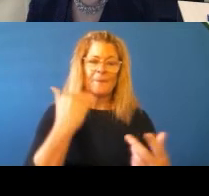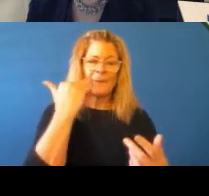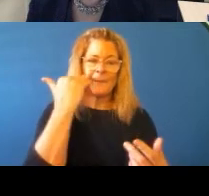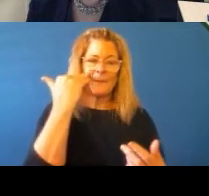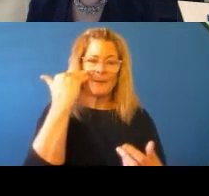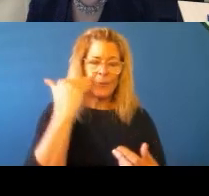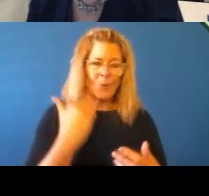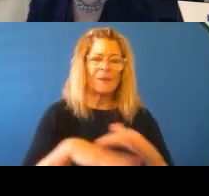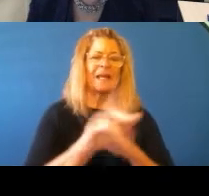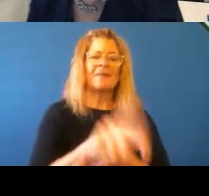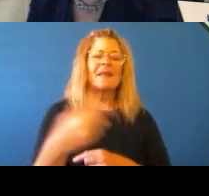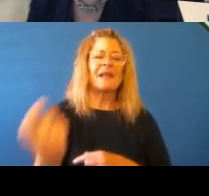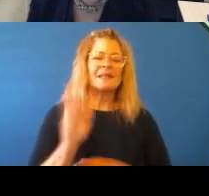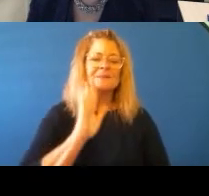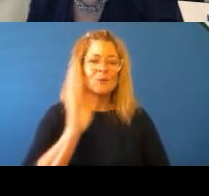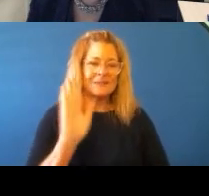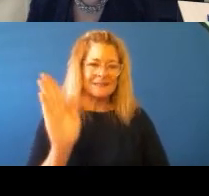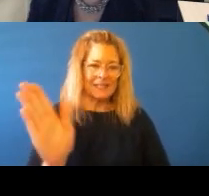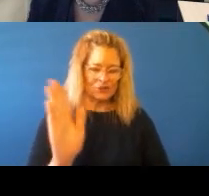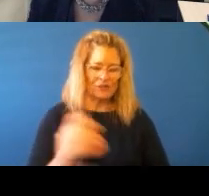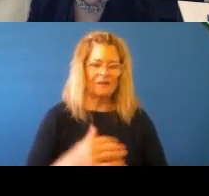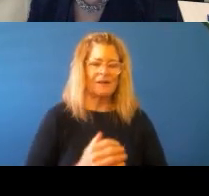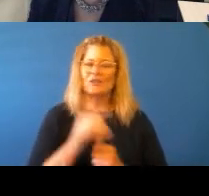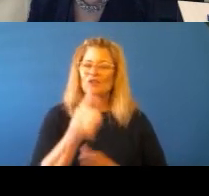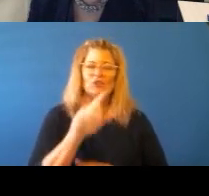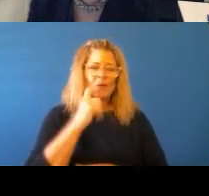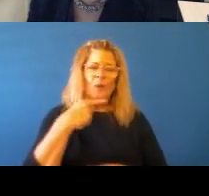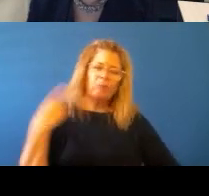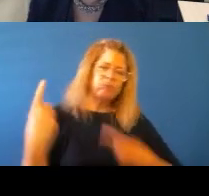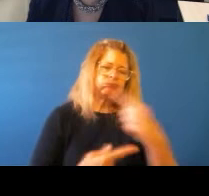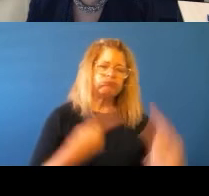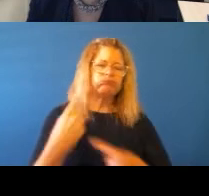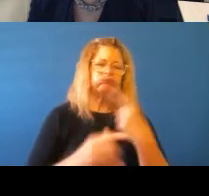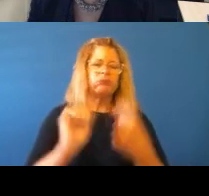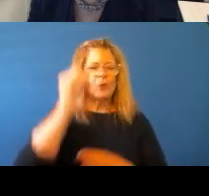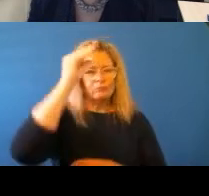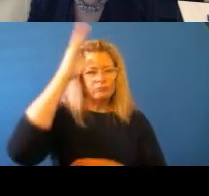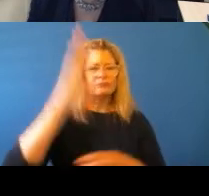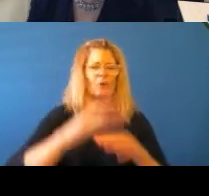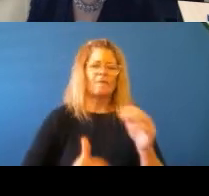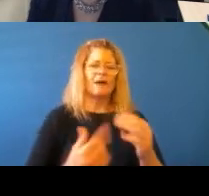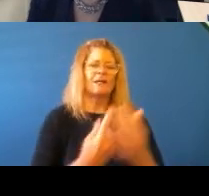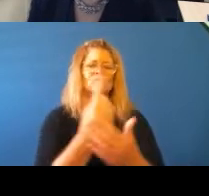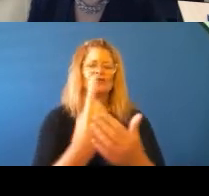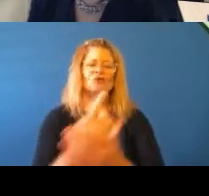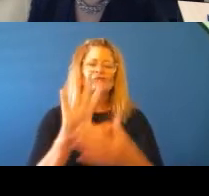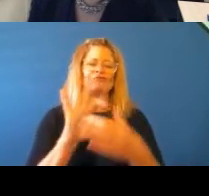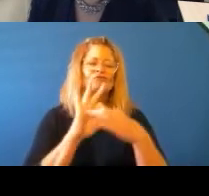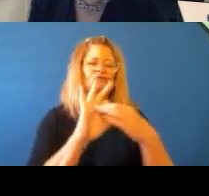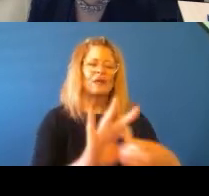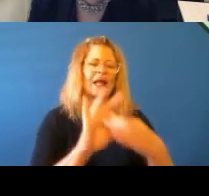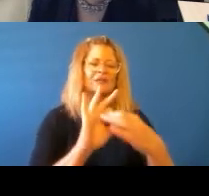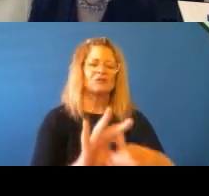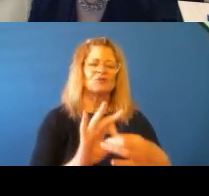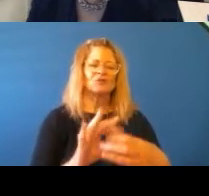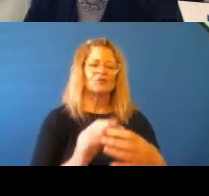she will bring to bear all her local knowledge on issues concerning Māori people